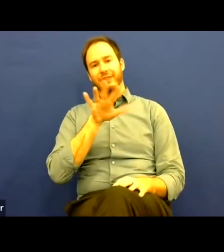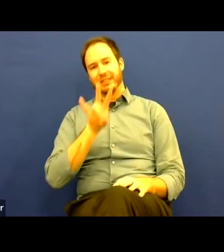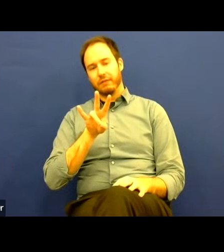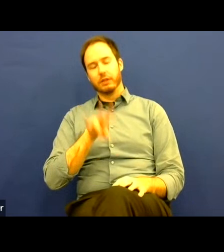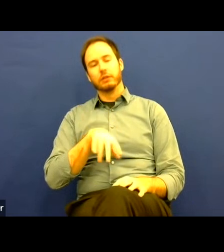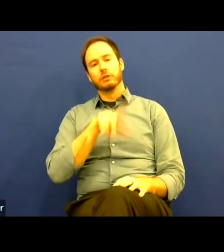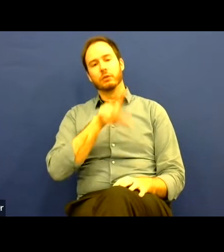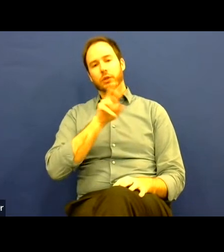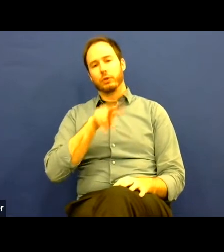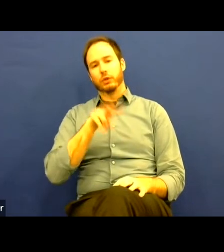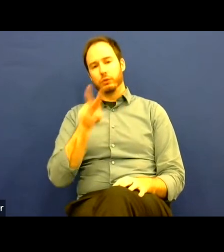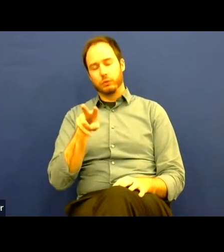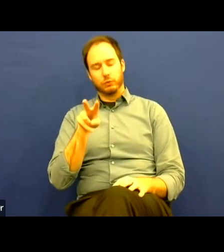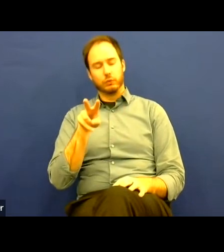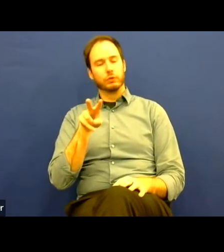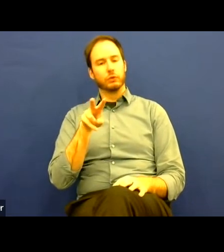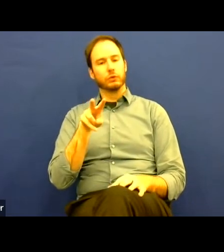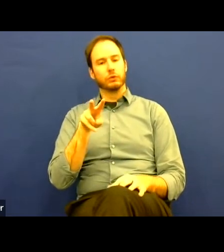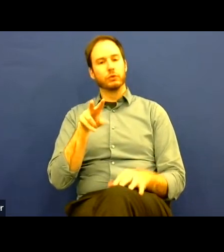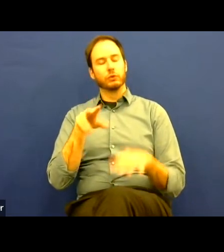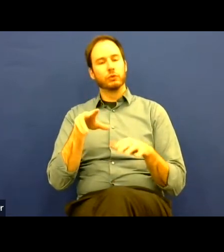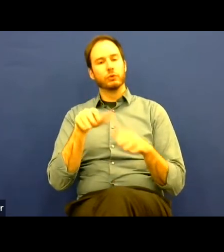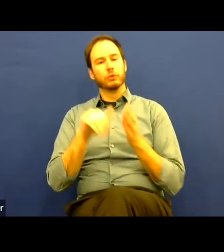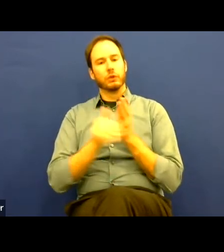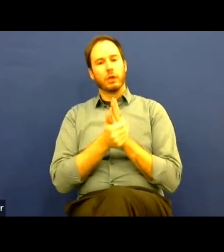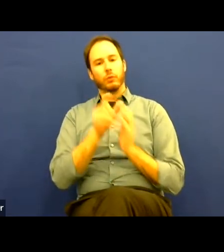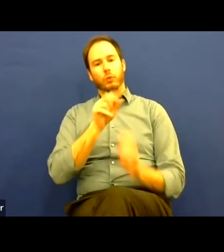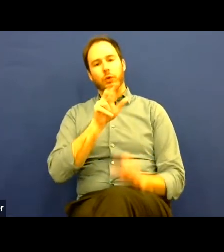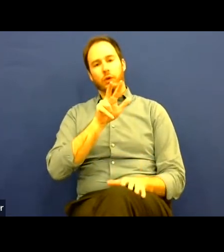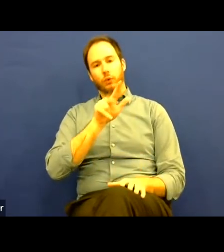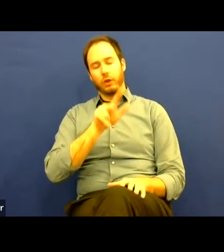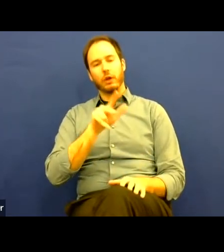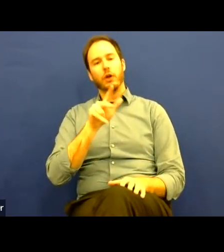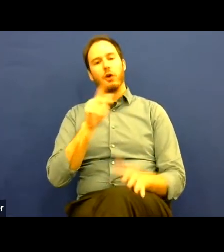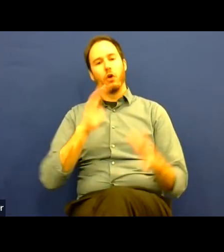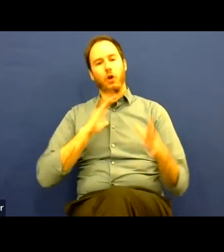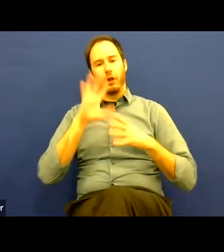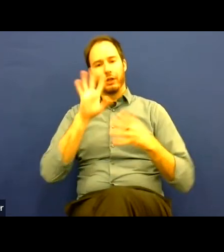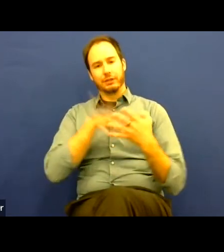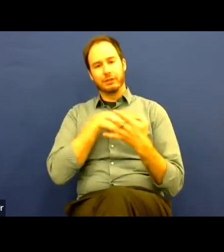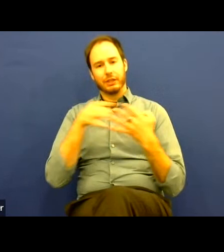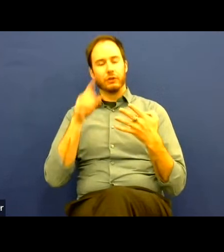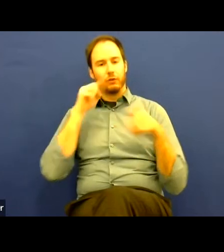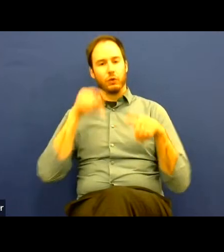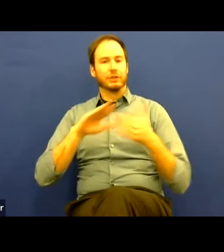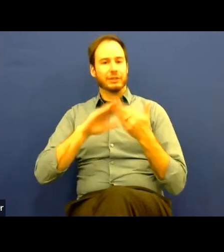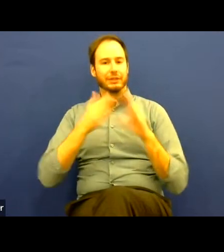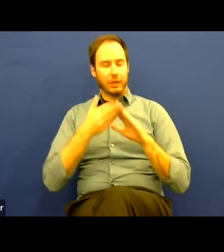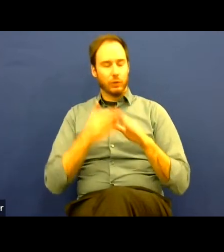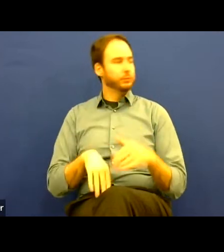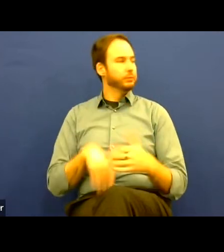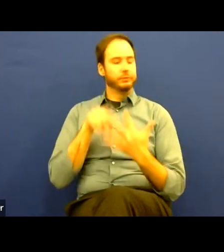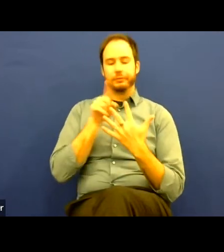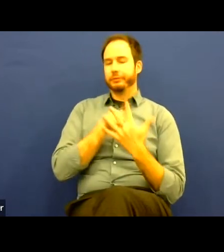25-357, 2022 to adopt the 2023 holiday schedules for the town facilities. Second.